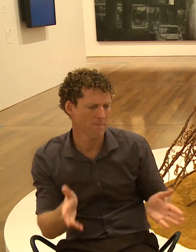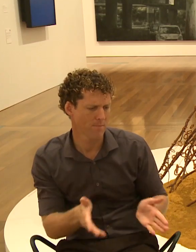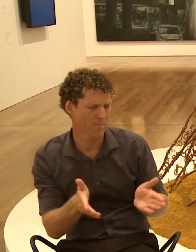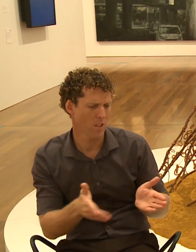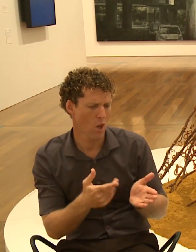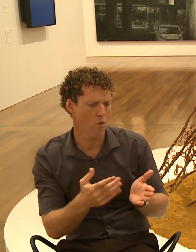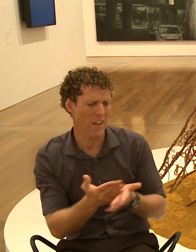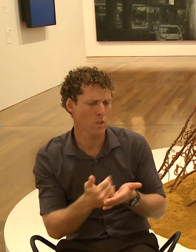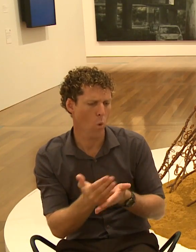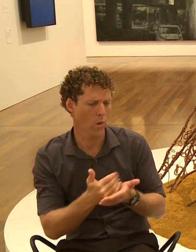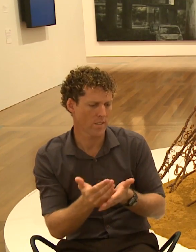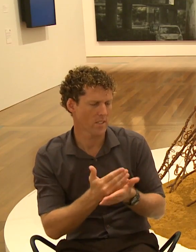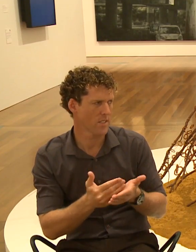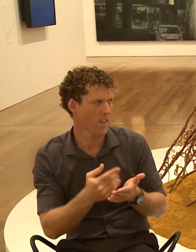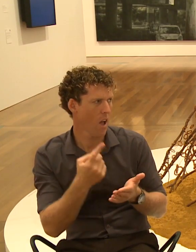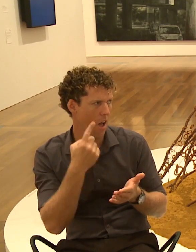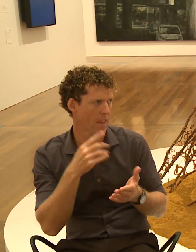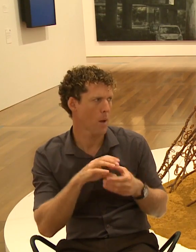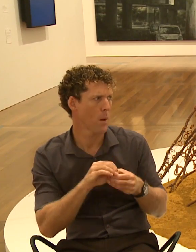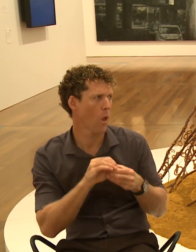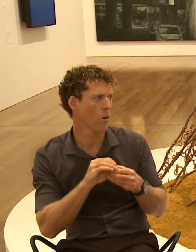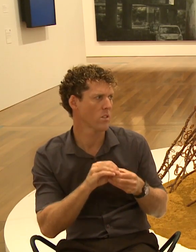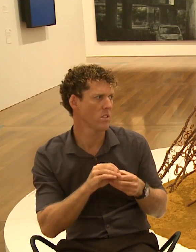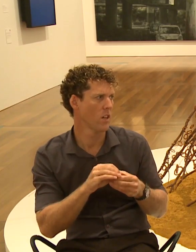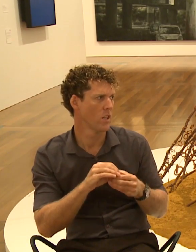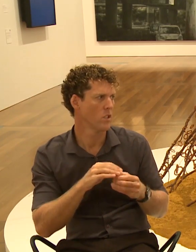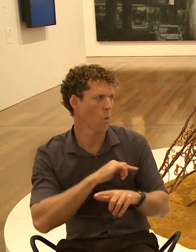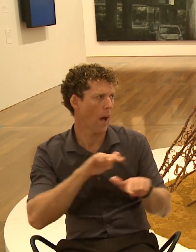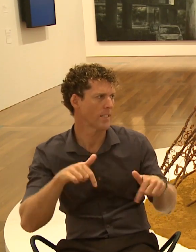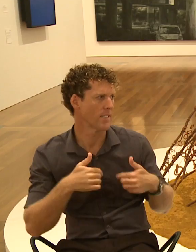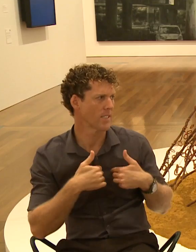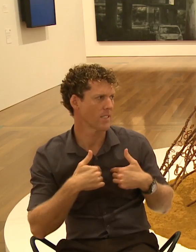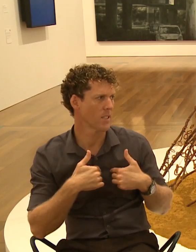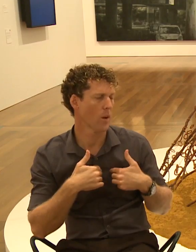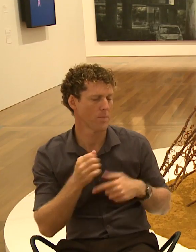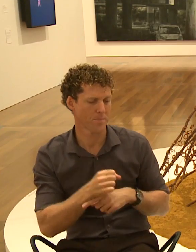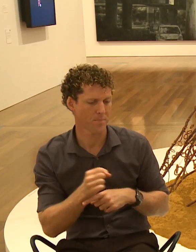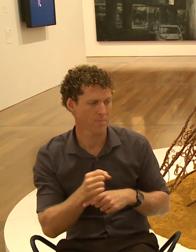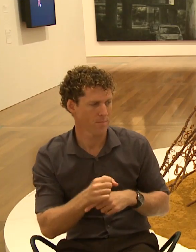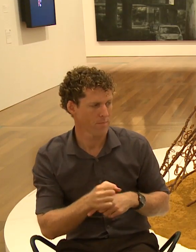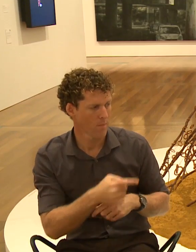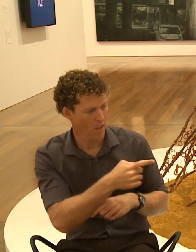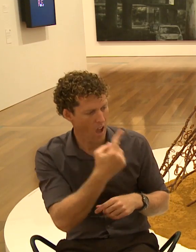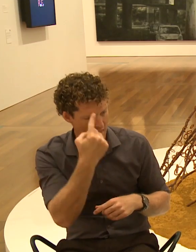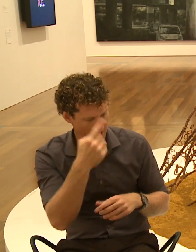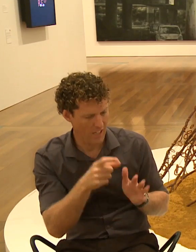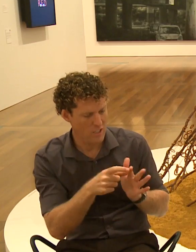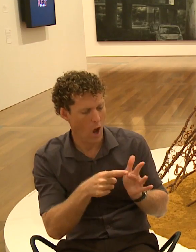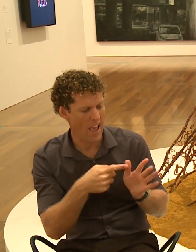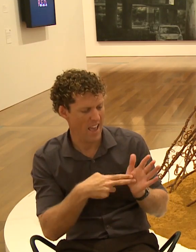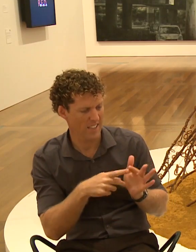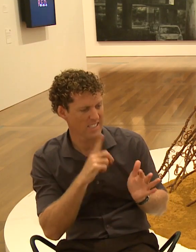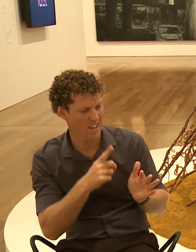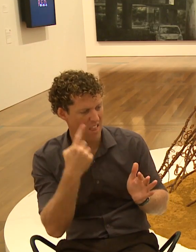that belongs to us. So yes. And I think it was probably quite difficult